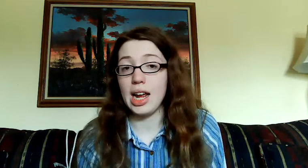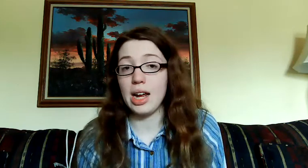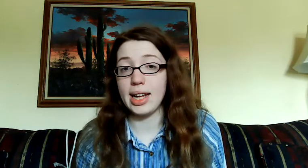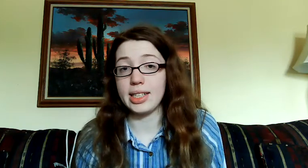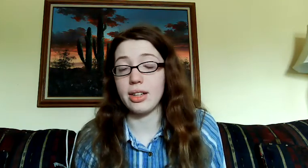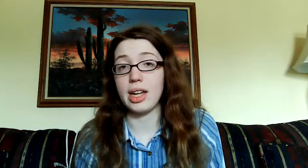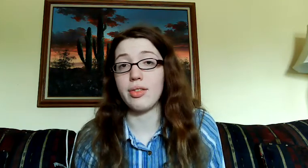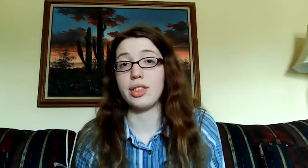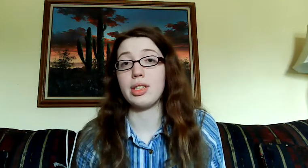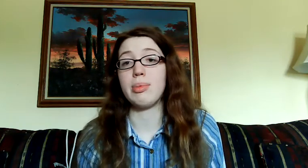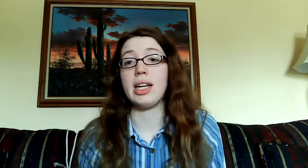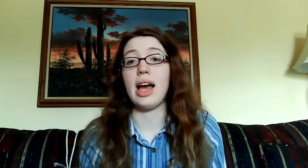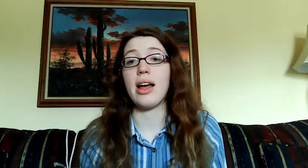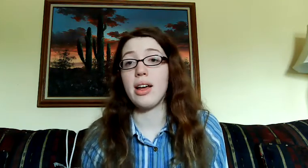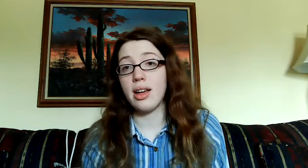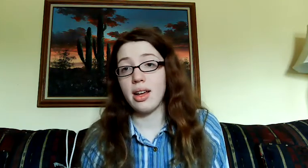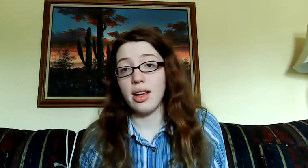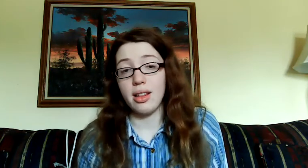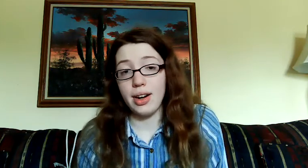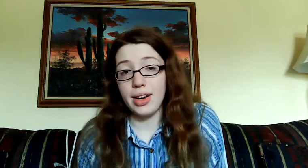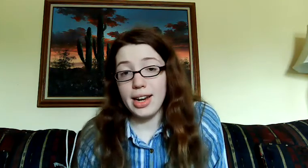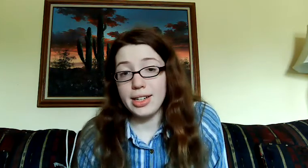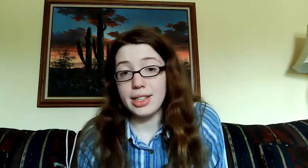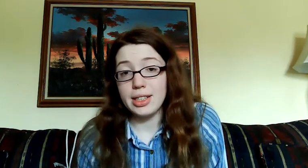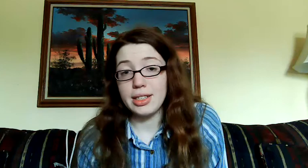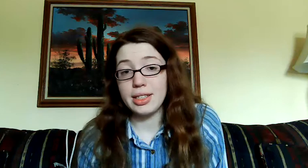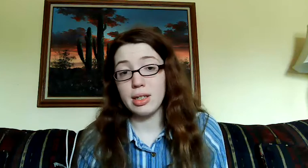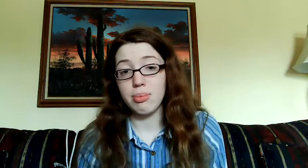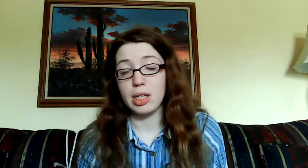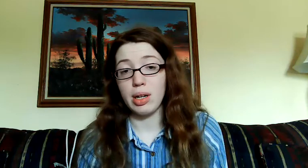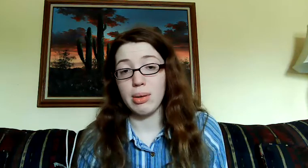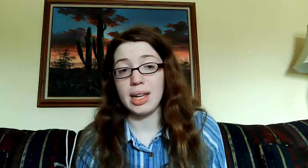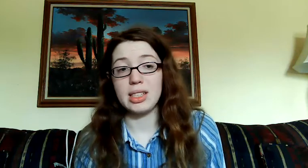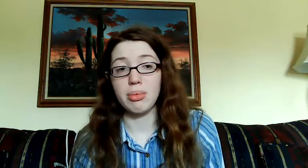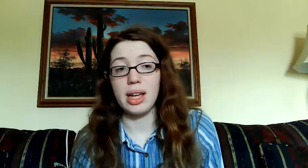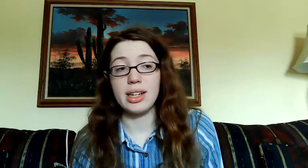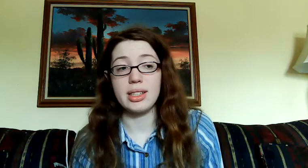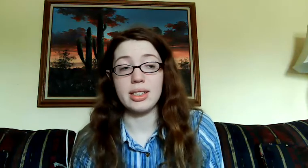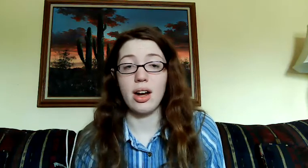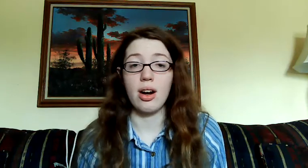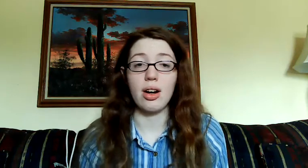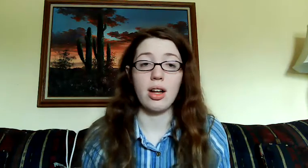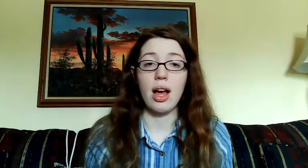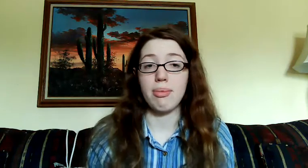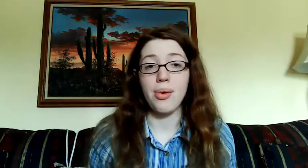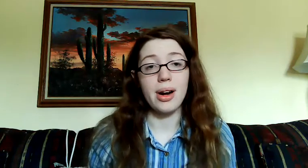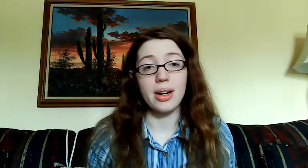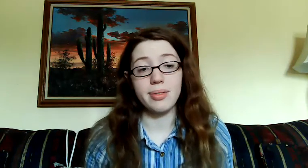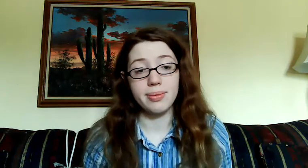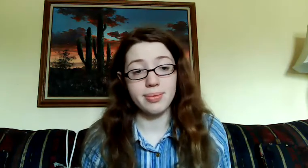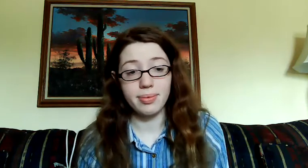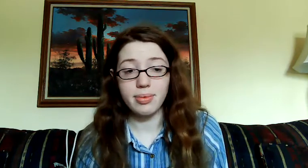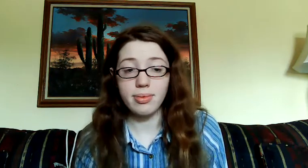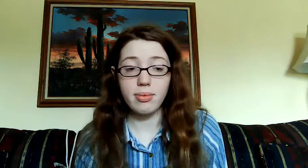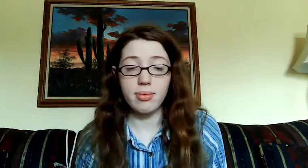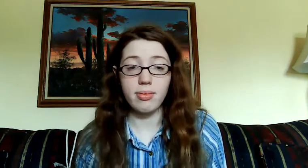than other languages, meaning that the variations between place to place are a lot more. So